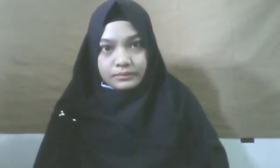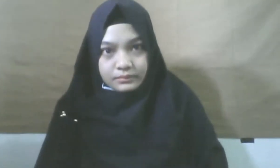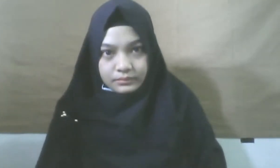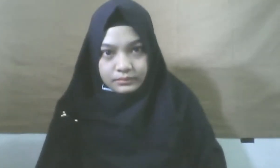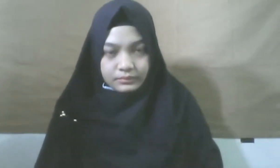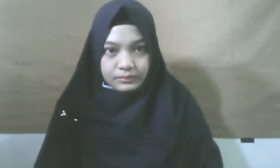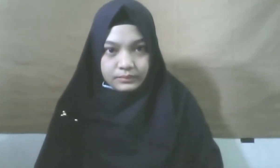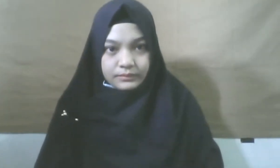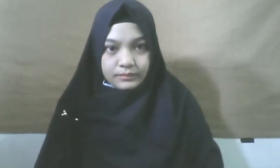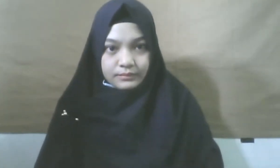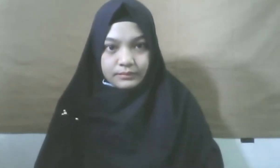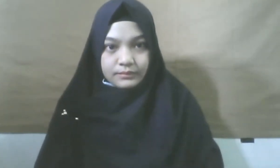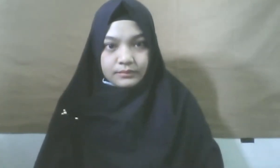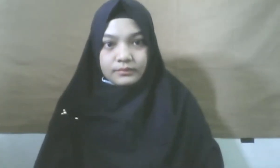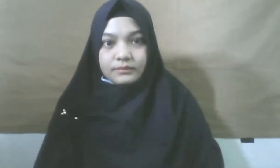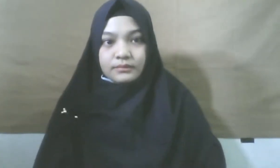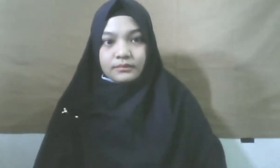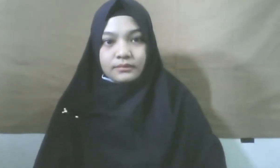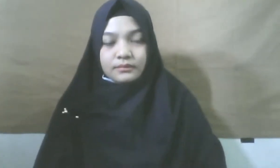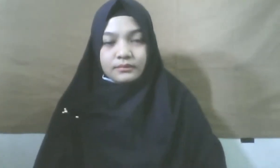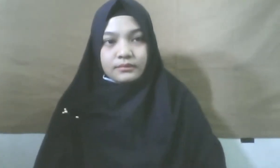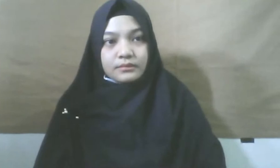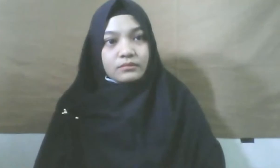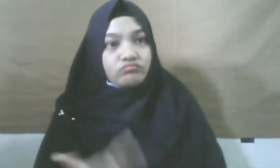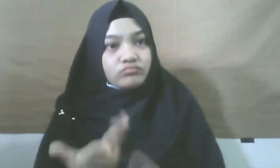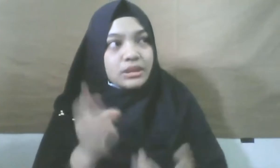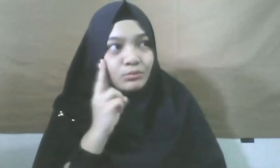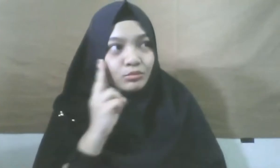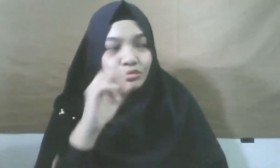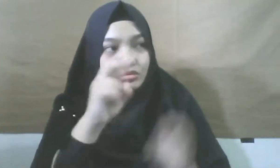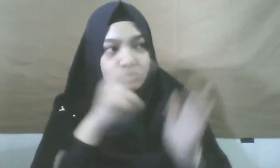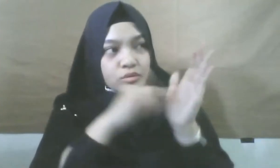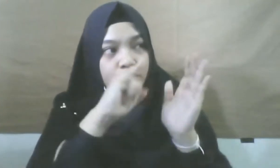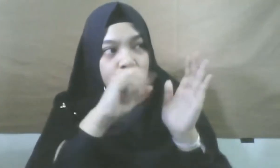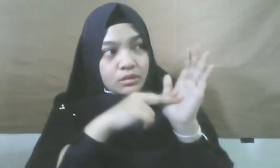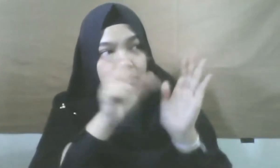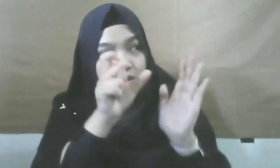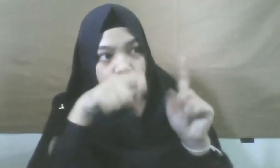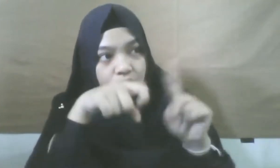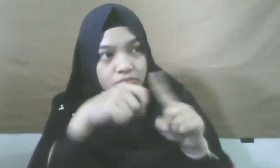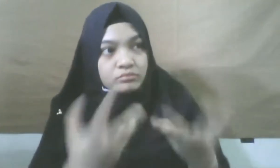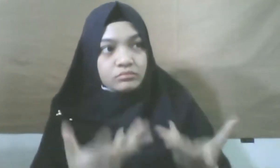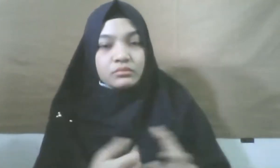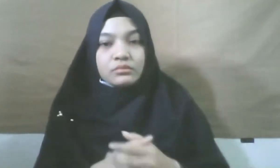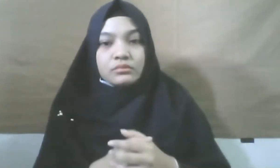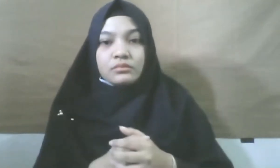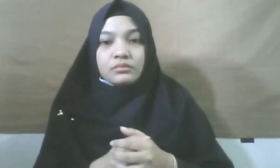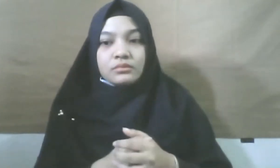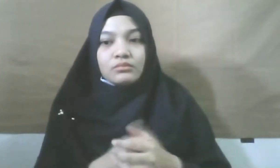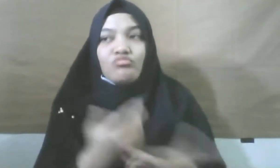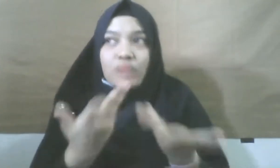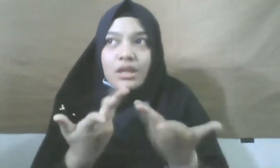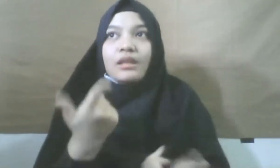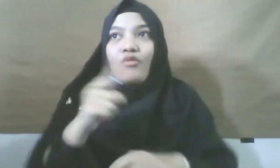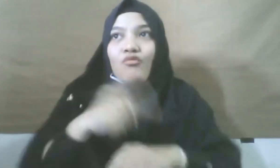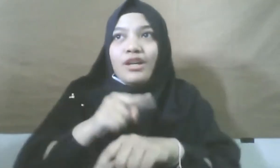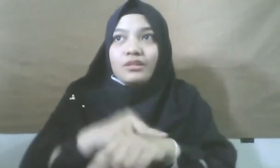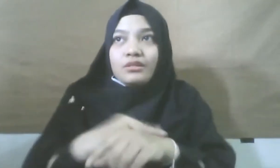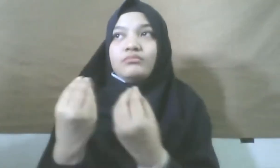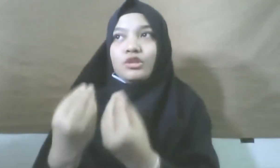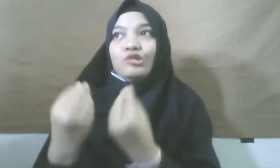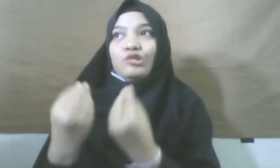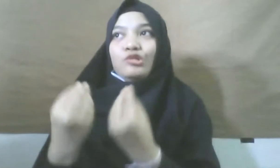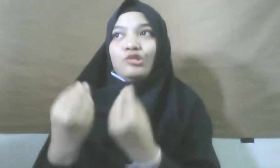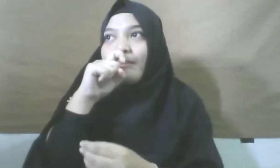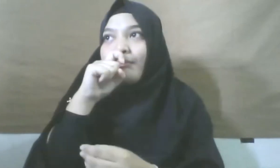Is there Ibu Nino? Okay. Yes, Ibu Nino, while waiting for Pak Slamet to respond to that question,